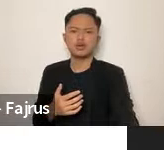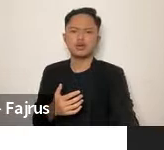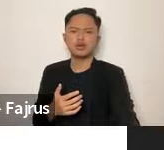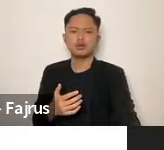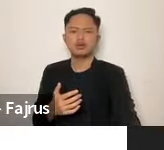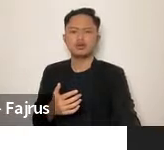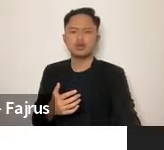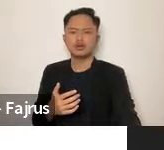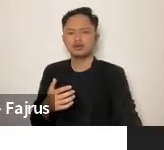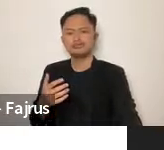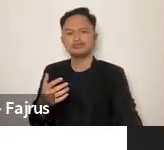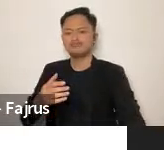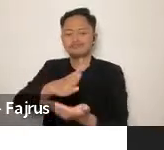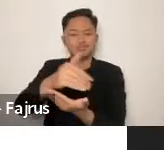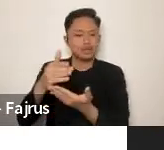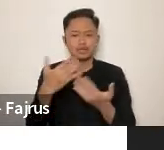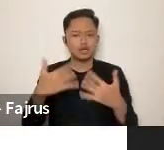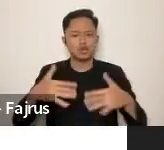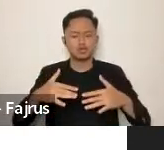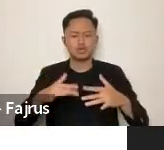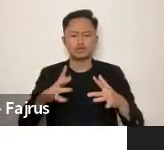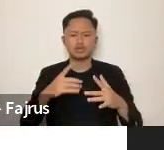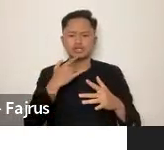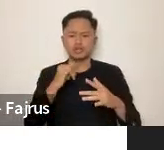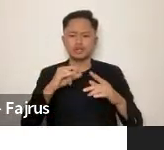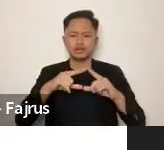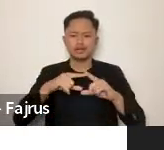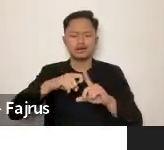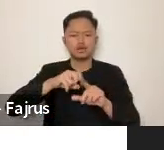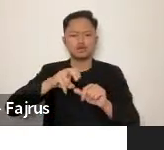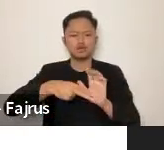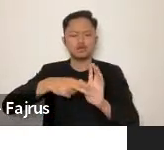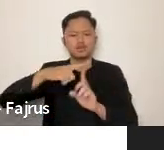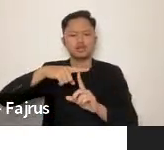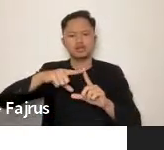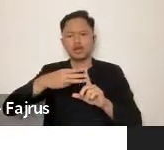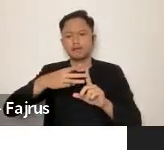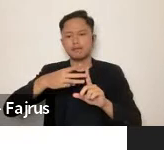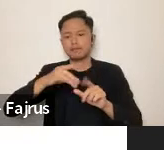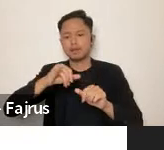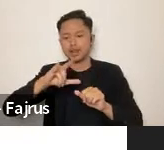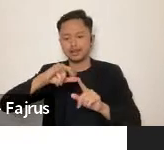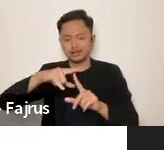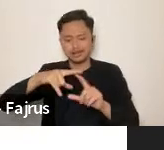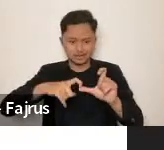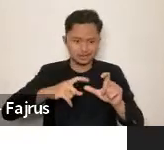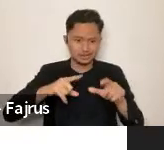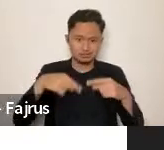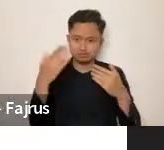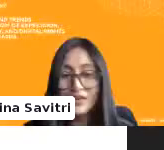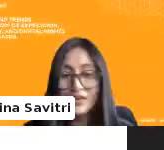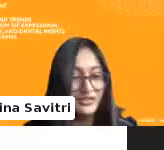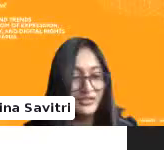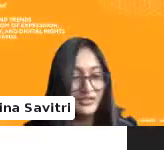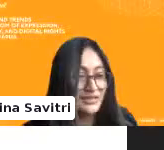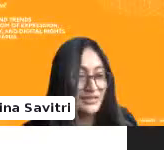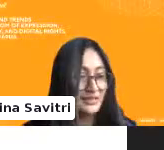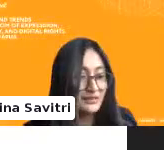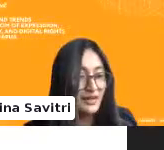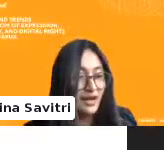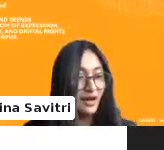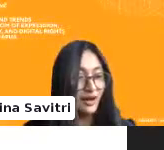how accountability, especially from the state official, from the state apparatus, remains a big question. And that's very